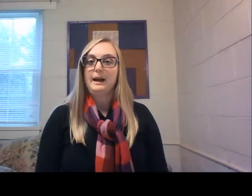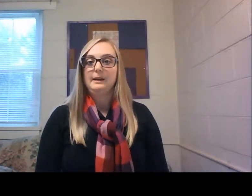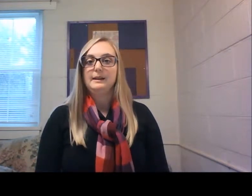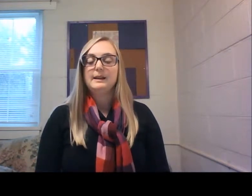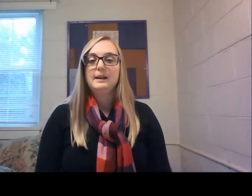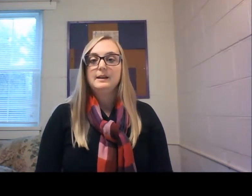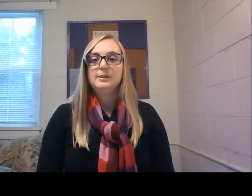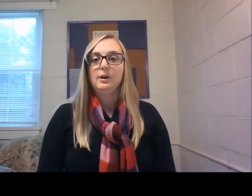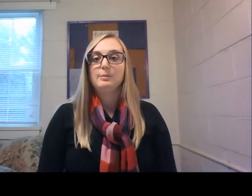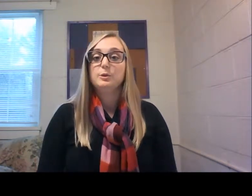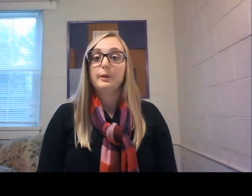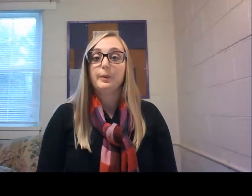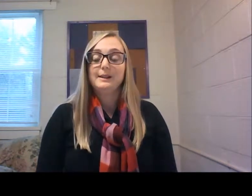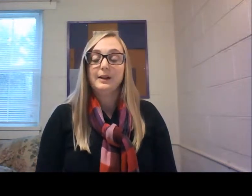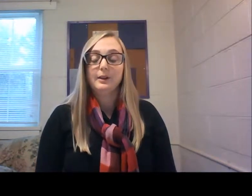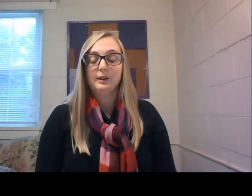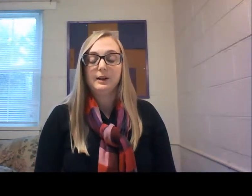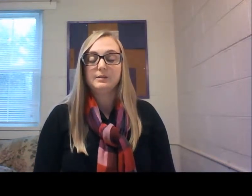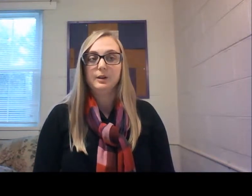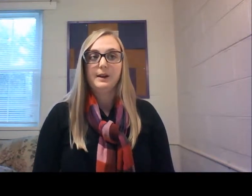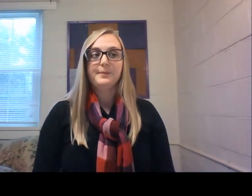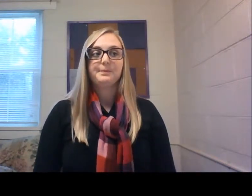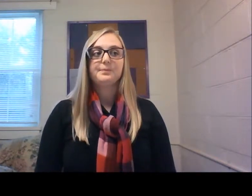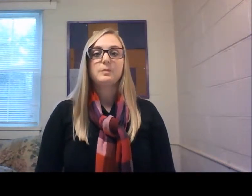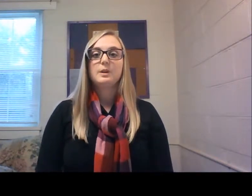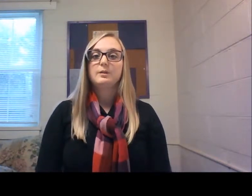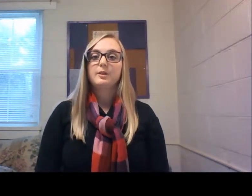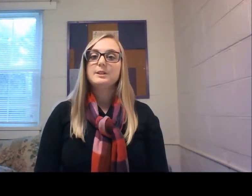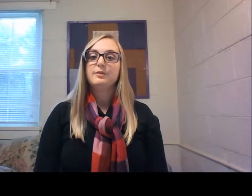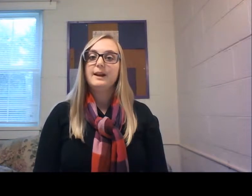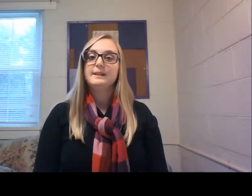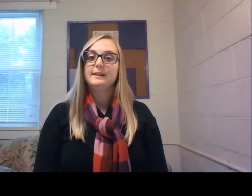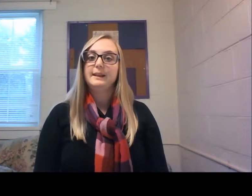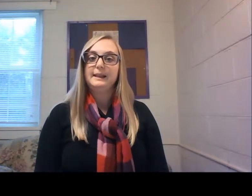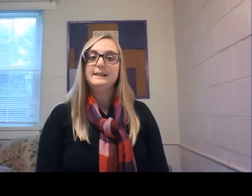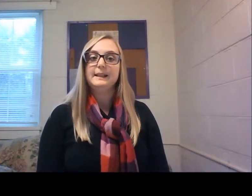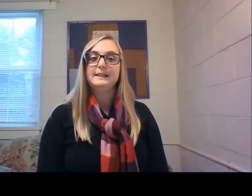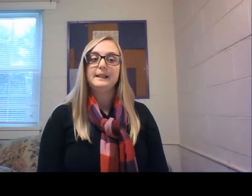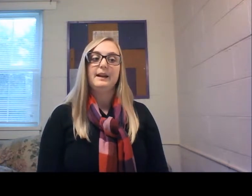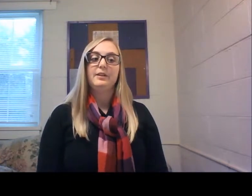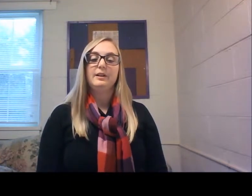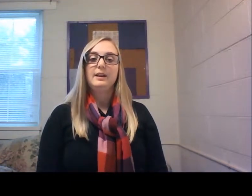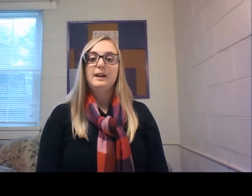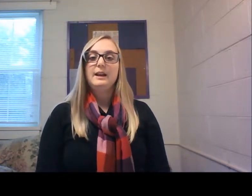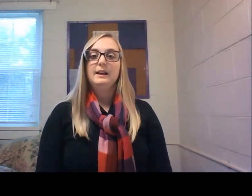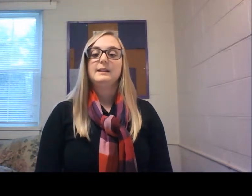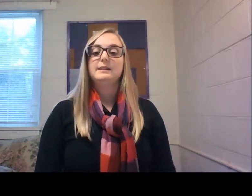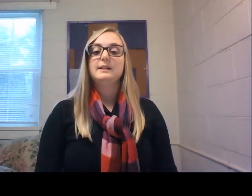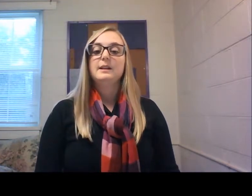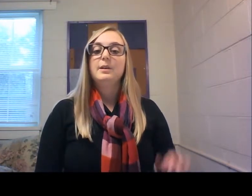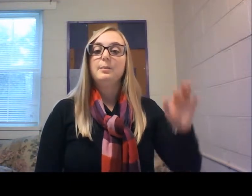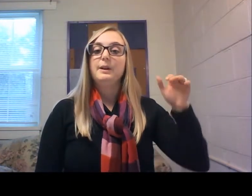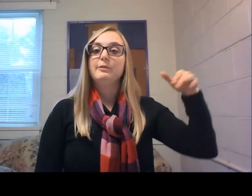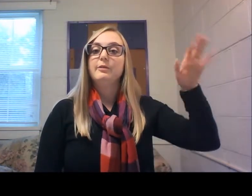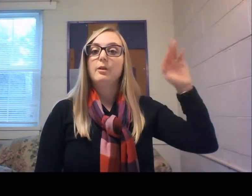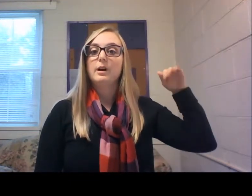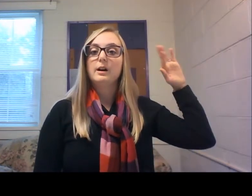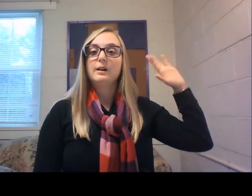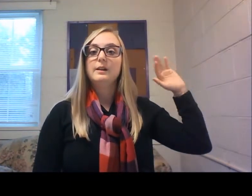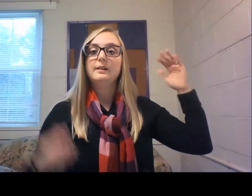ballad. So I'm just going to break down the lyrics for you. The first phrase that the kids sing together is, "Before there